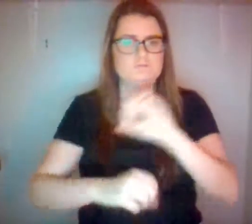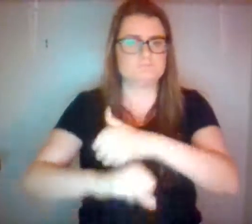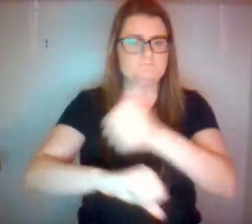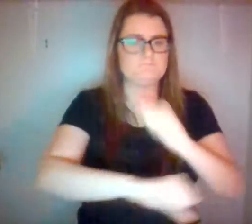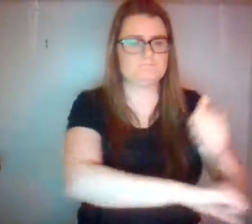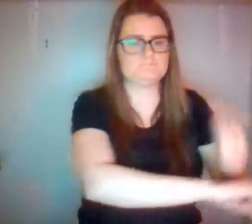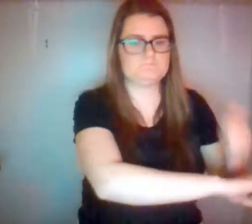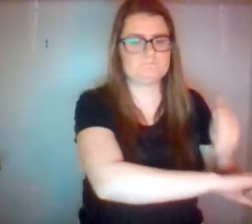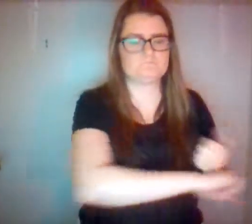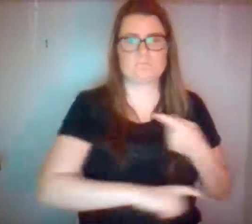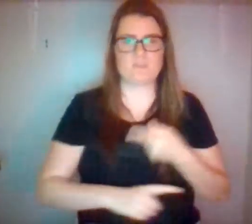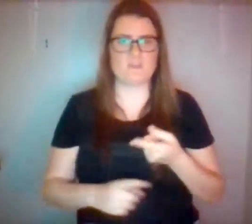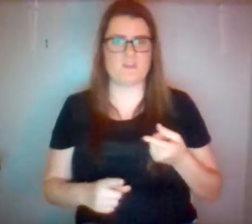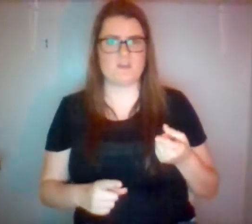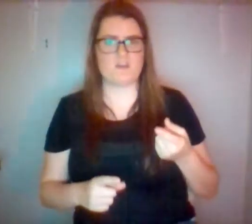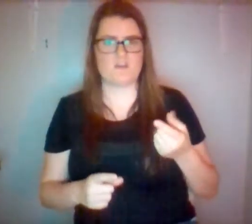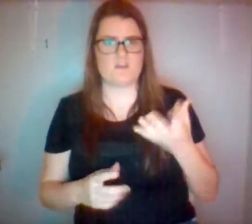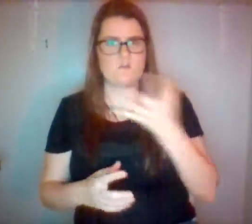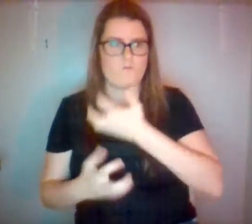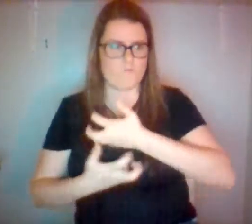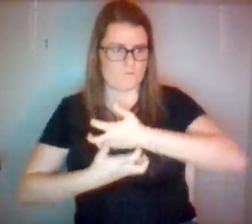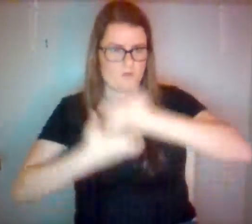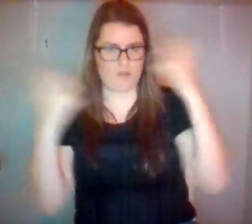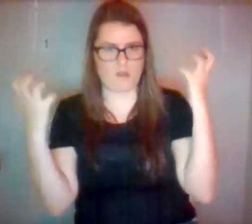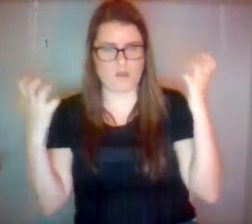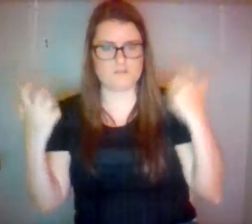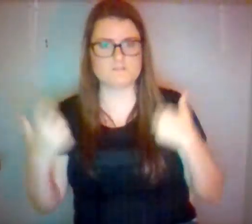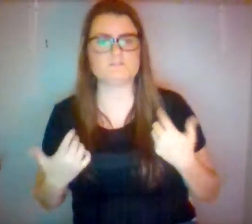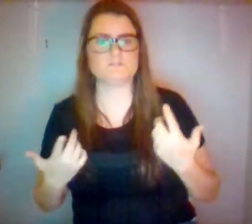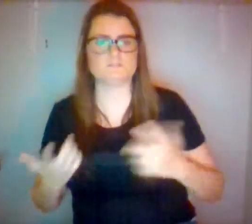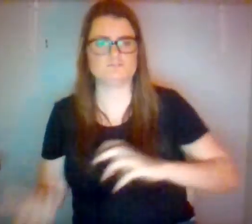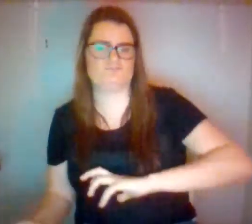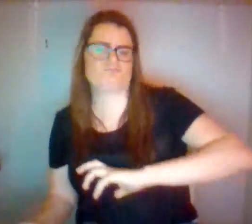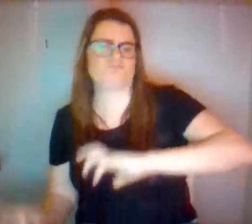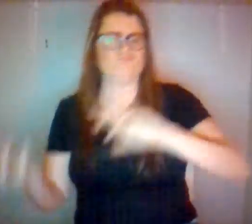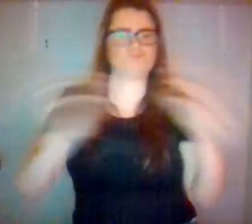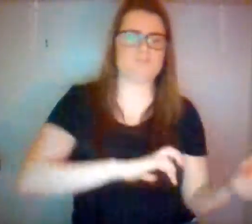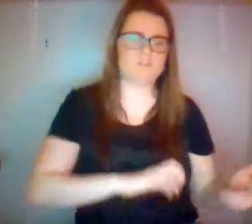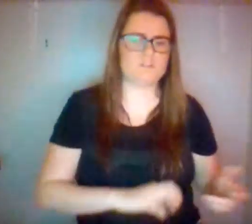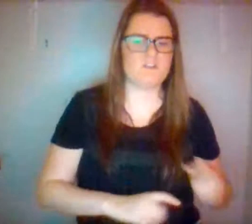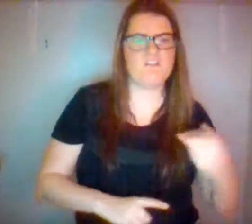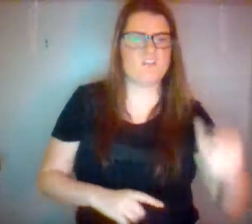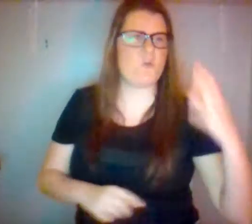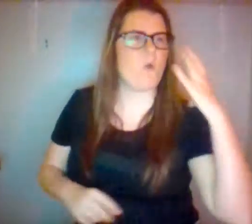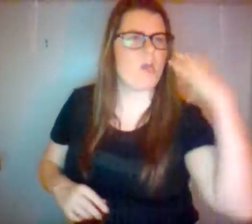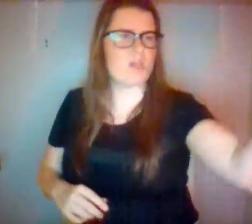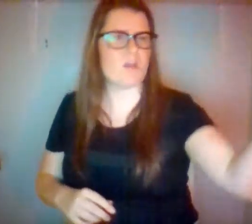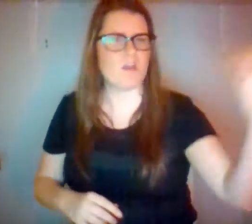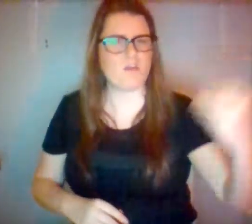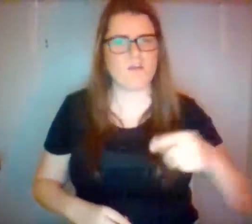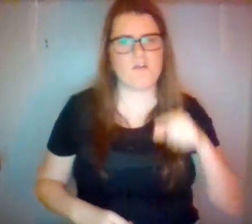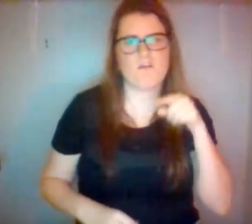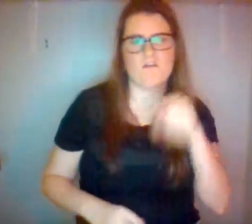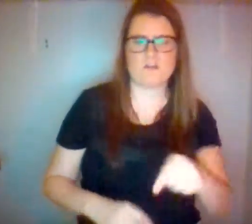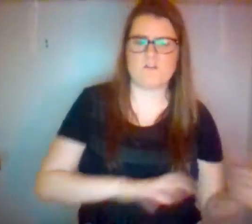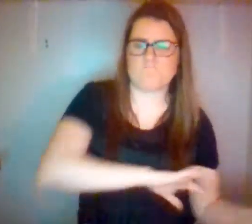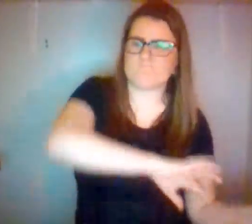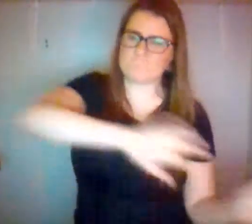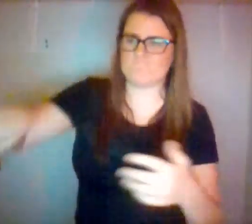on. Excuse me, sir. Caiaphas looked round. The captain of the temple guard was standing in the doorway. Shall I have the